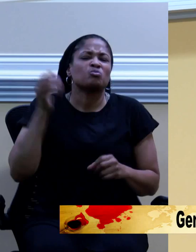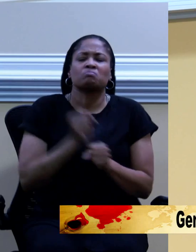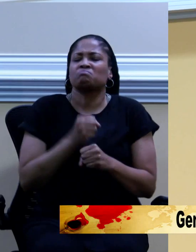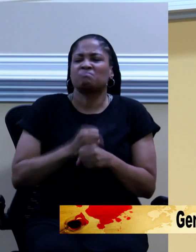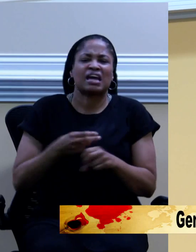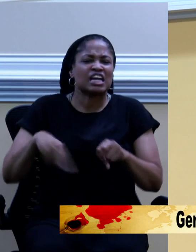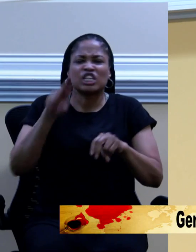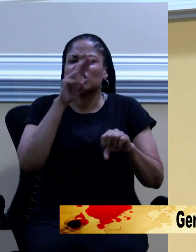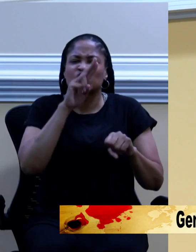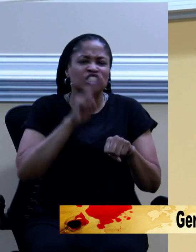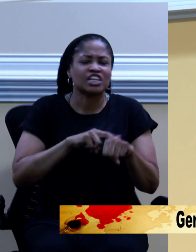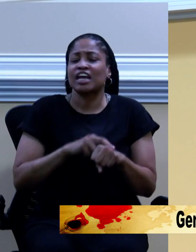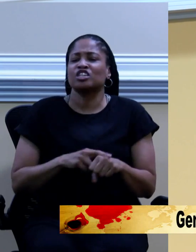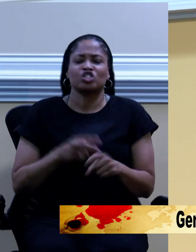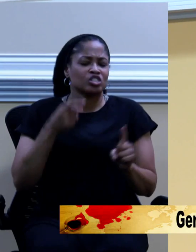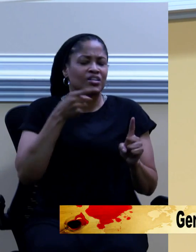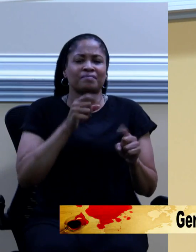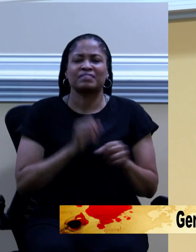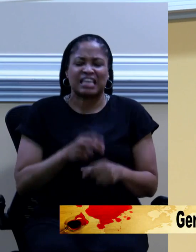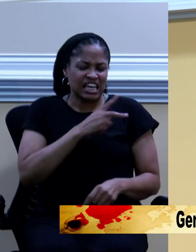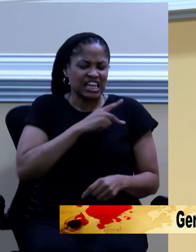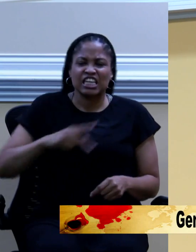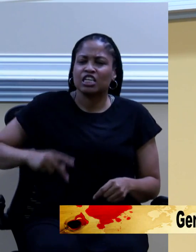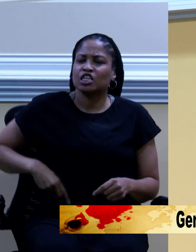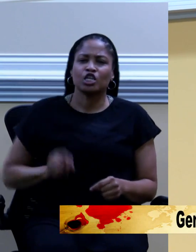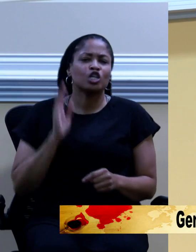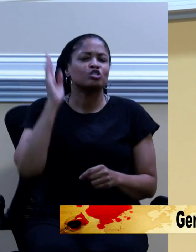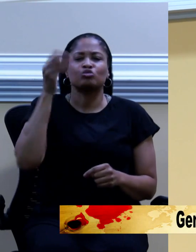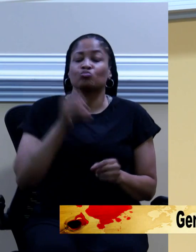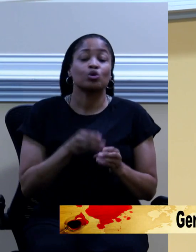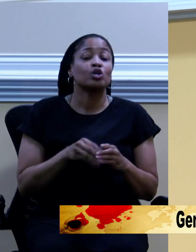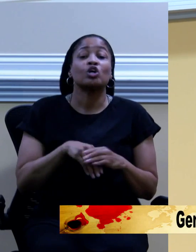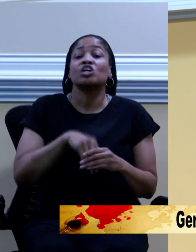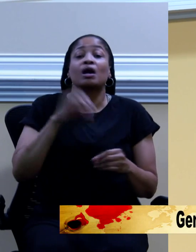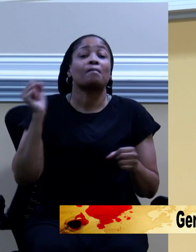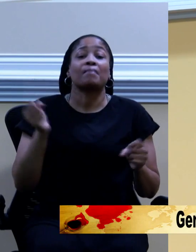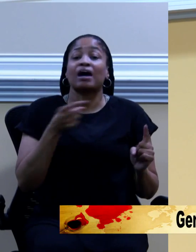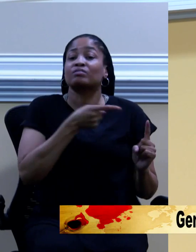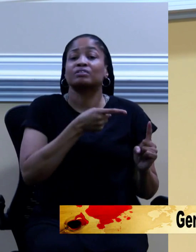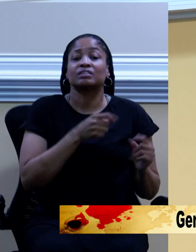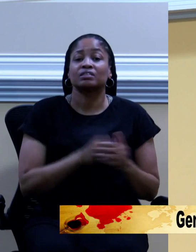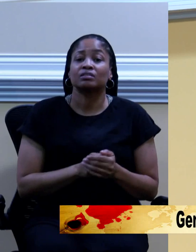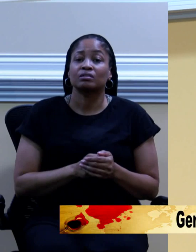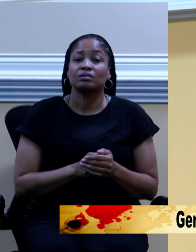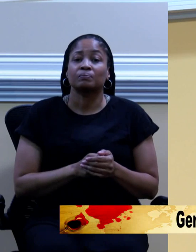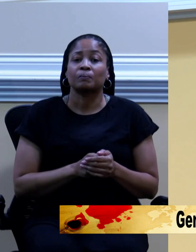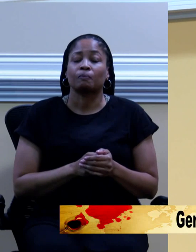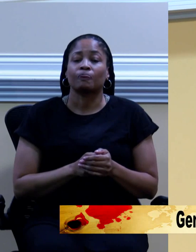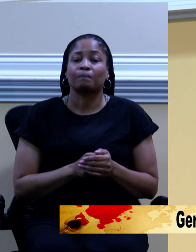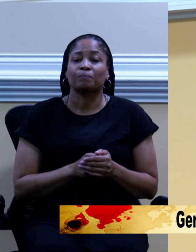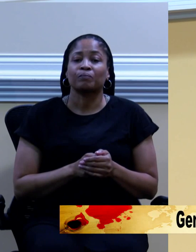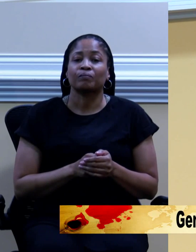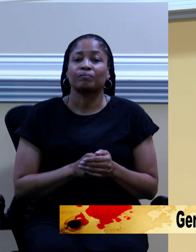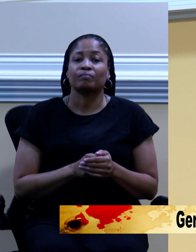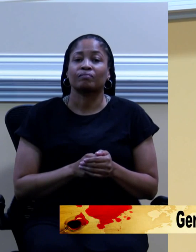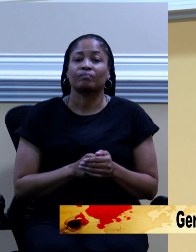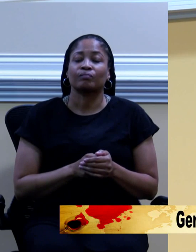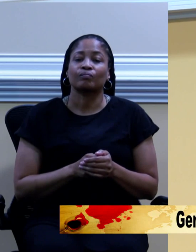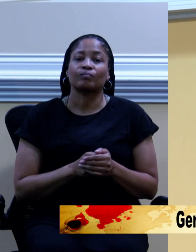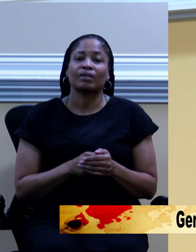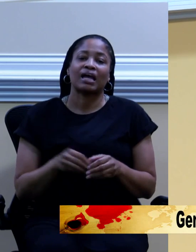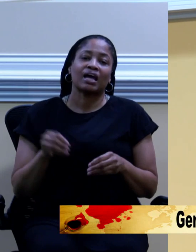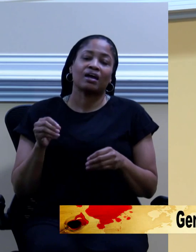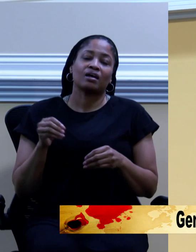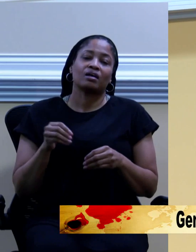out of thee. Uh-huh. And I will establish my covenant between me and thee and thy seed after thee in their generations for